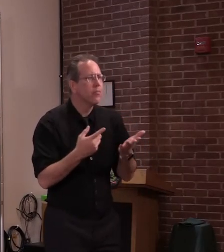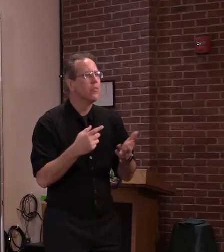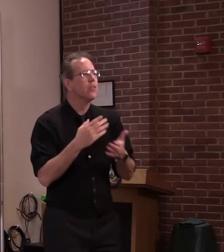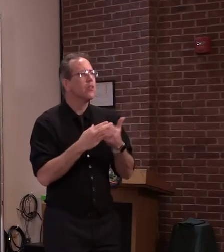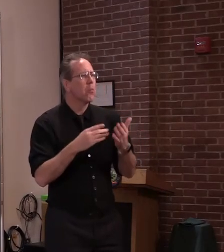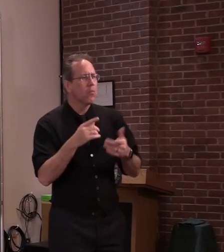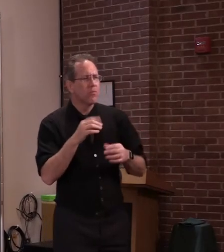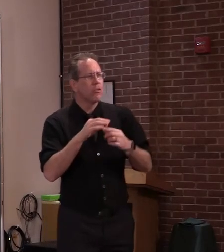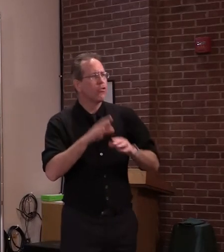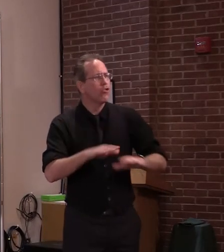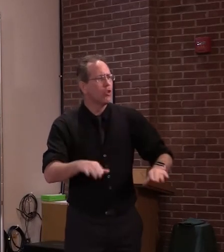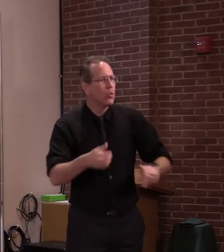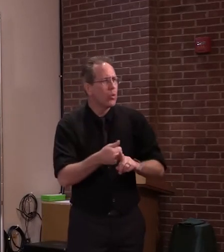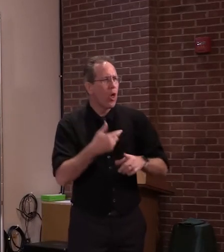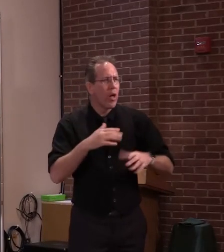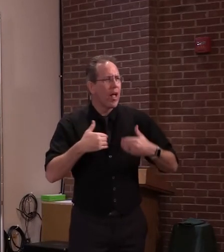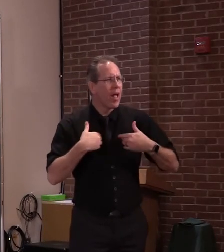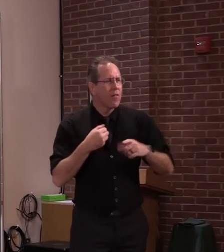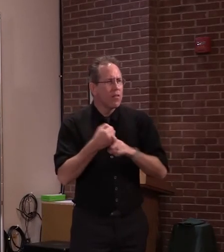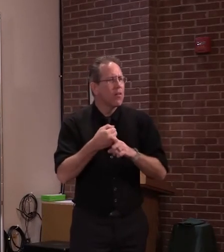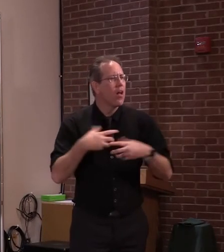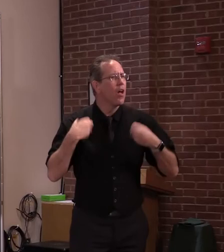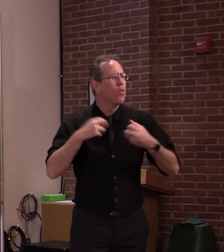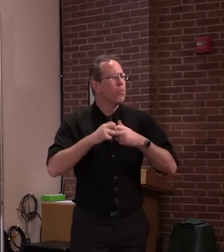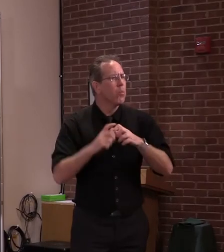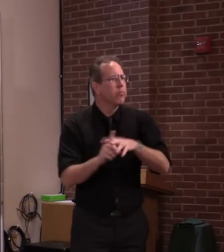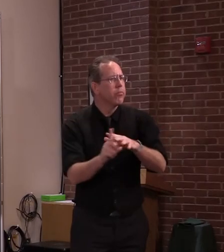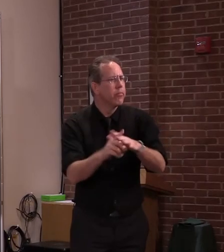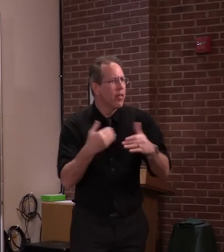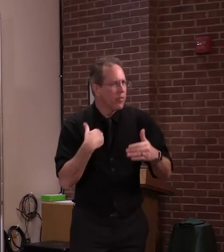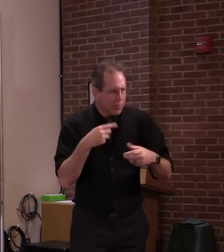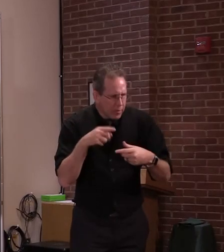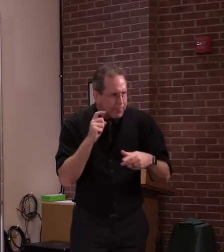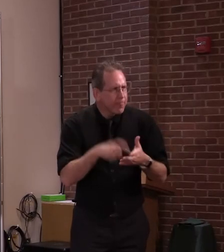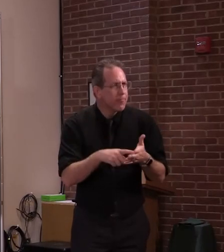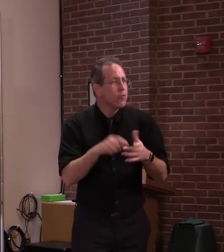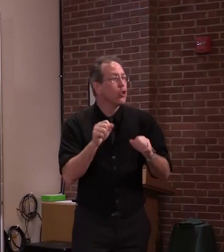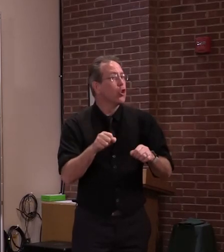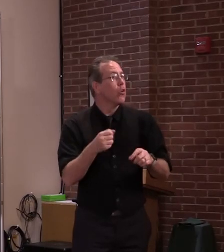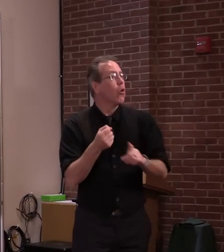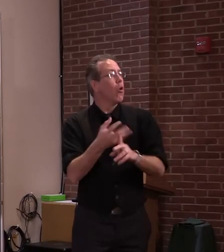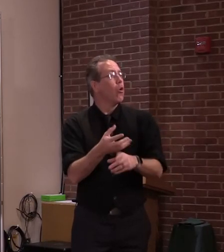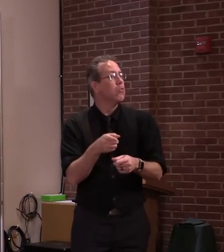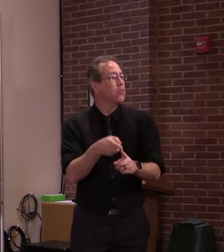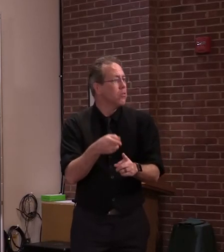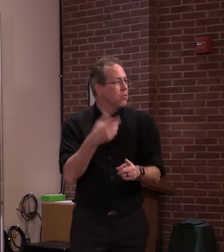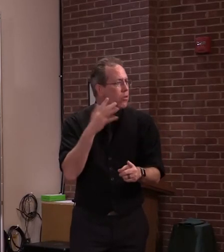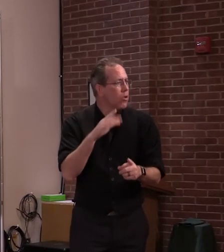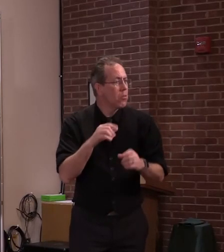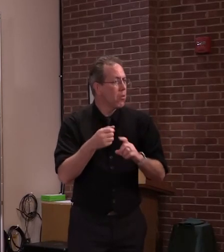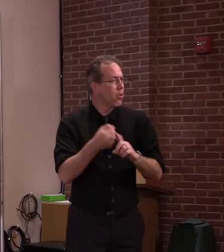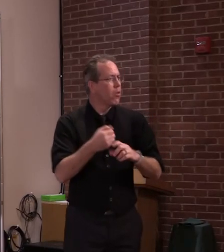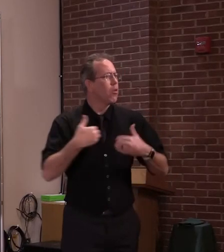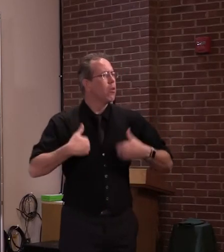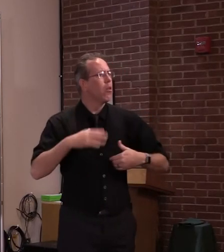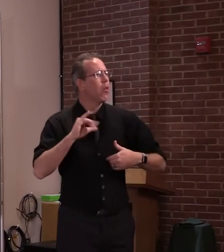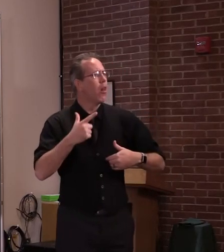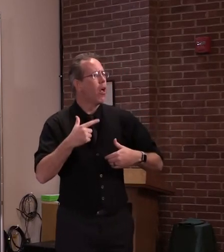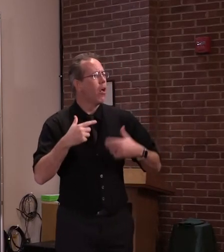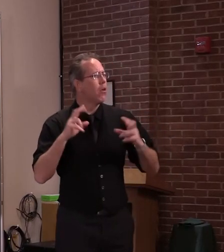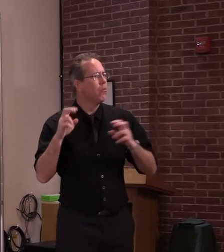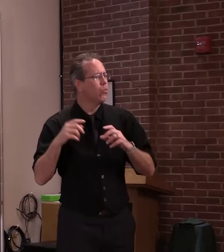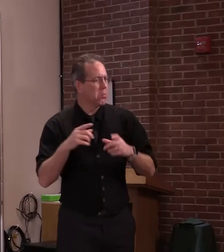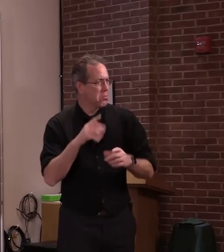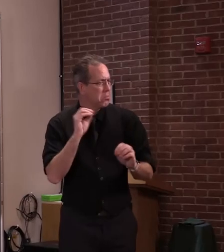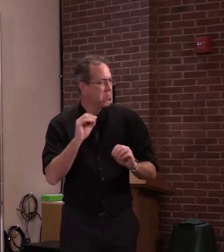haven't seen that COVID can cause that. We haven't really seen that in Vermont. The lower airway, like the pneumonias, the bronchiolitis, we haven't